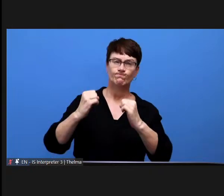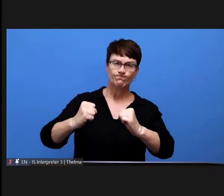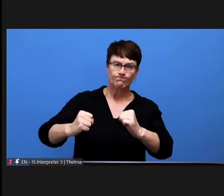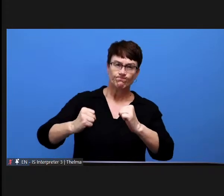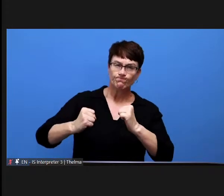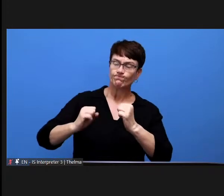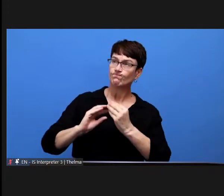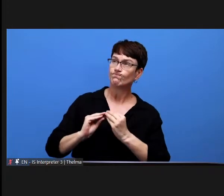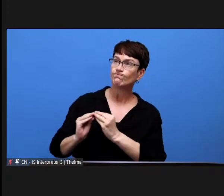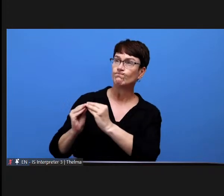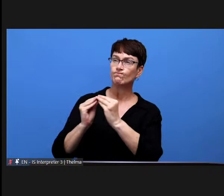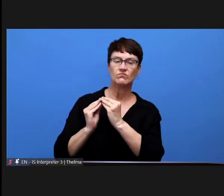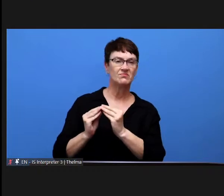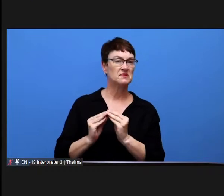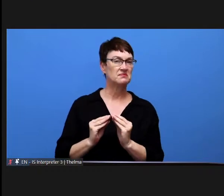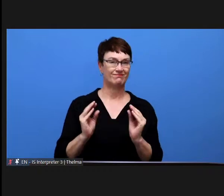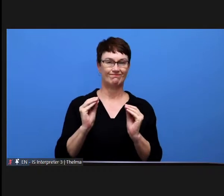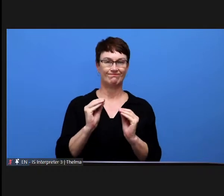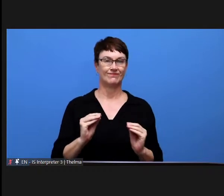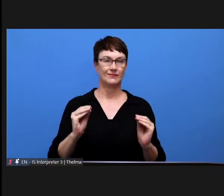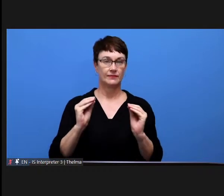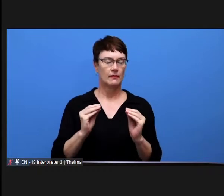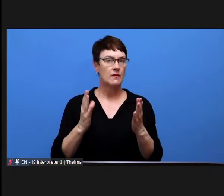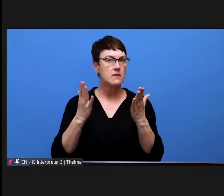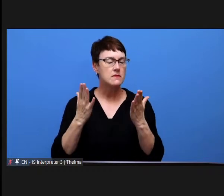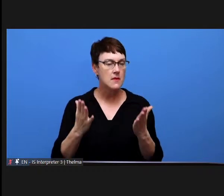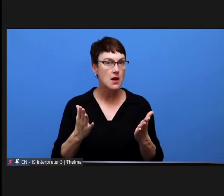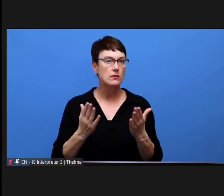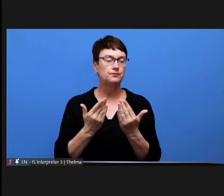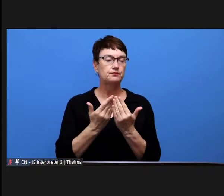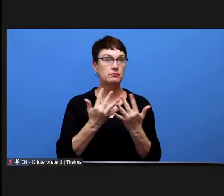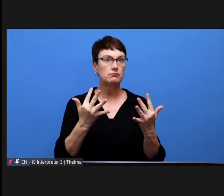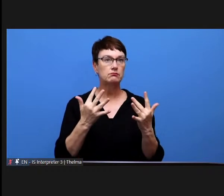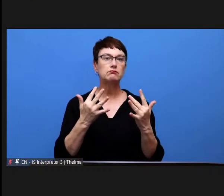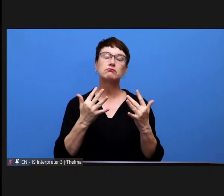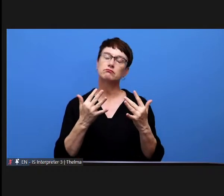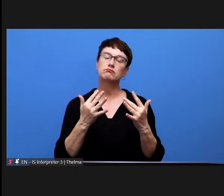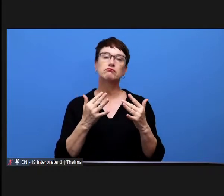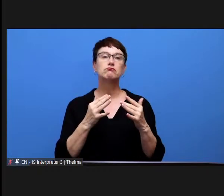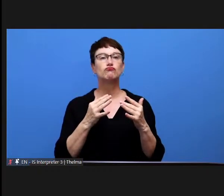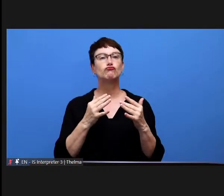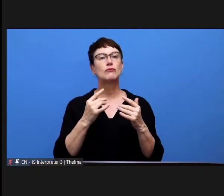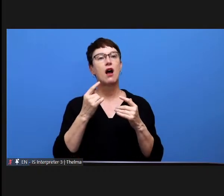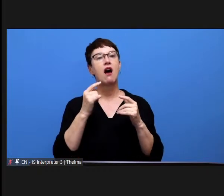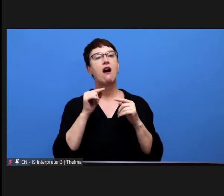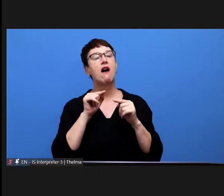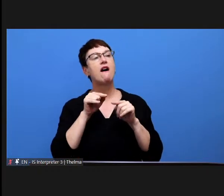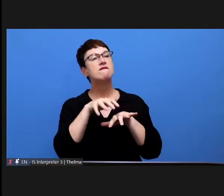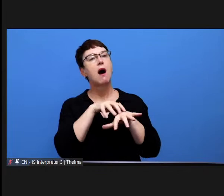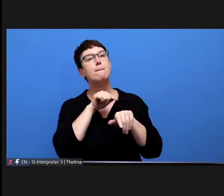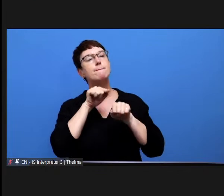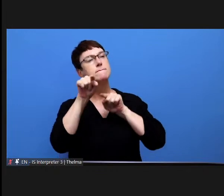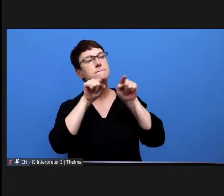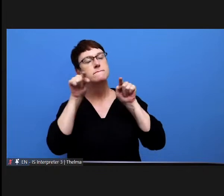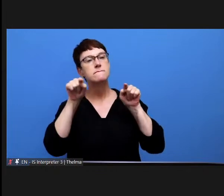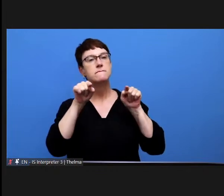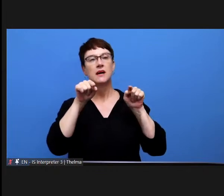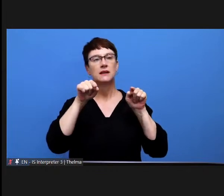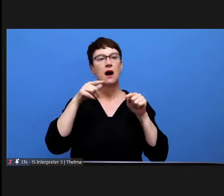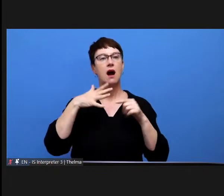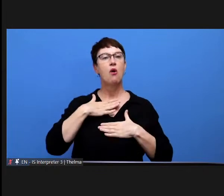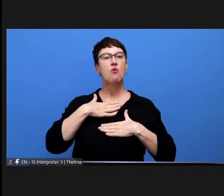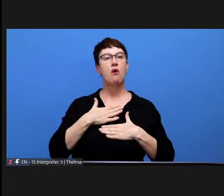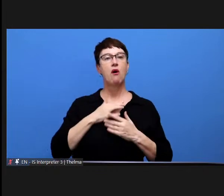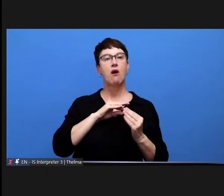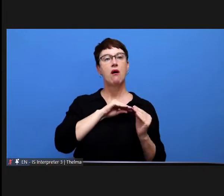related. With that, the strong essence of all these discussions is to reduce the vulnerabilities of people